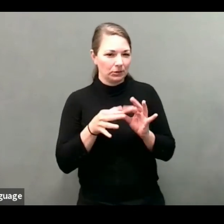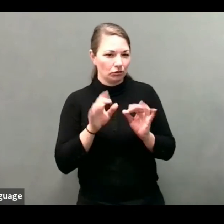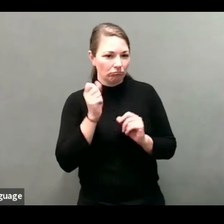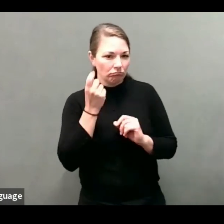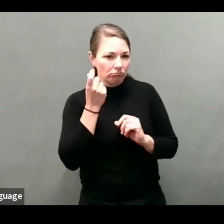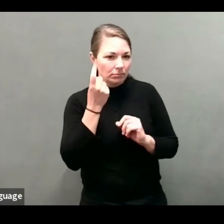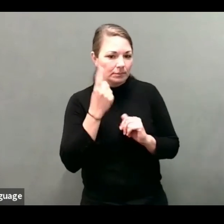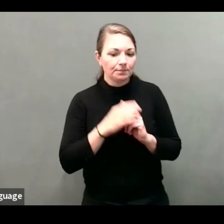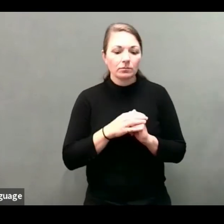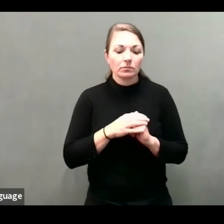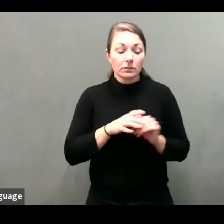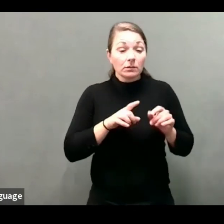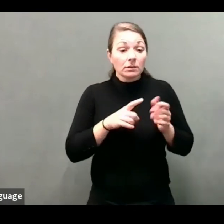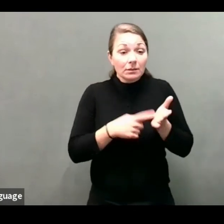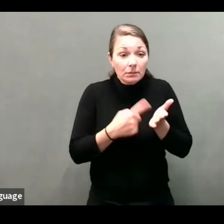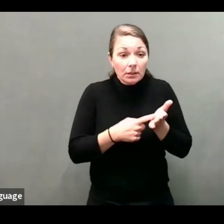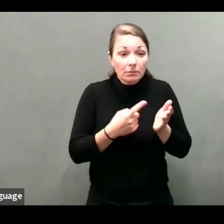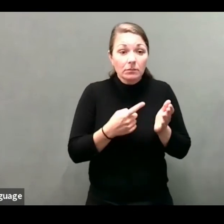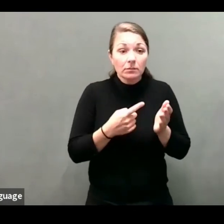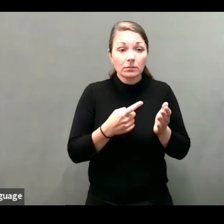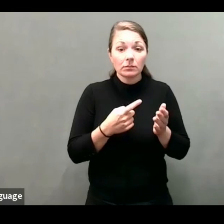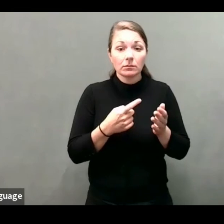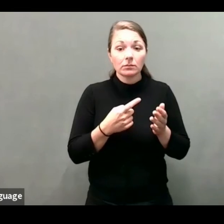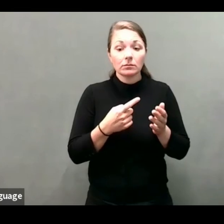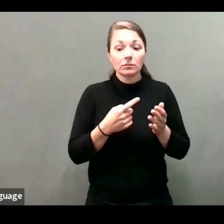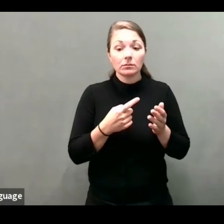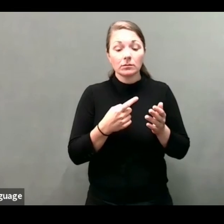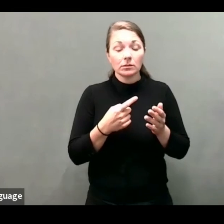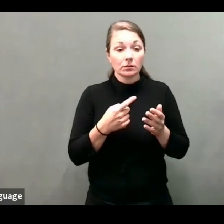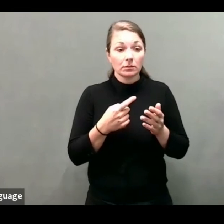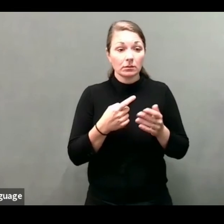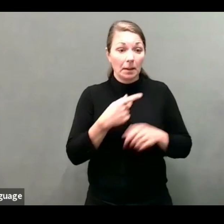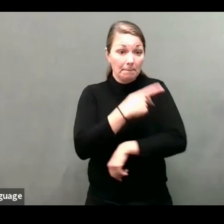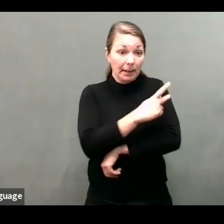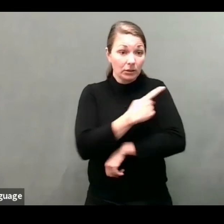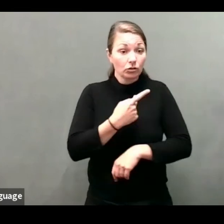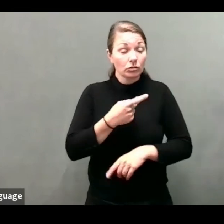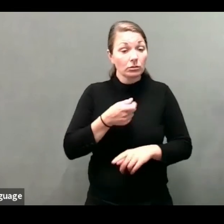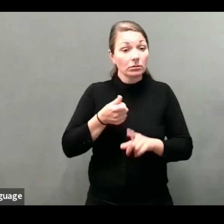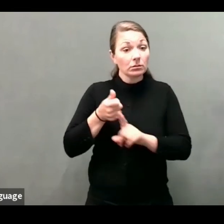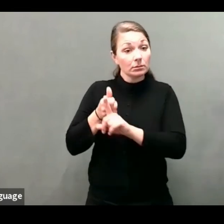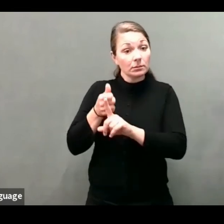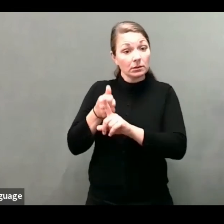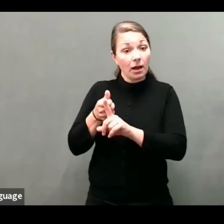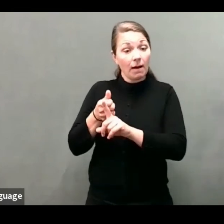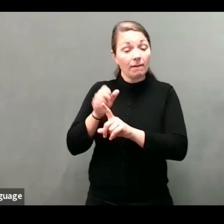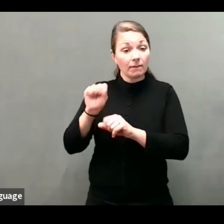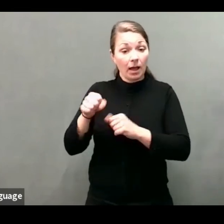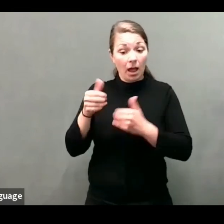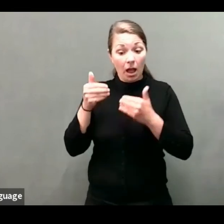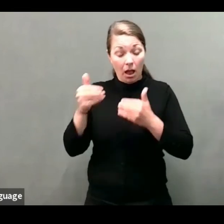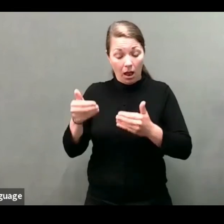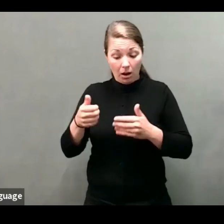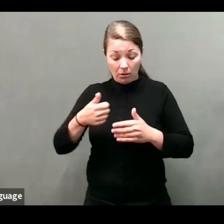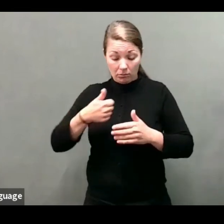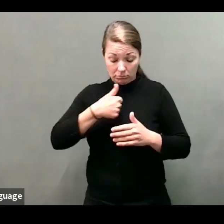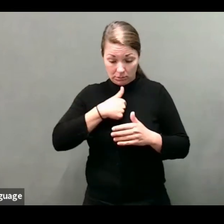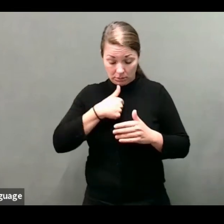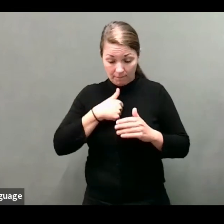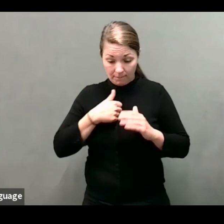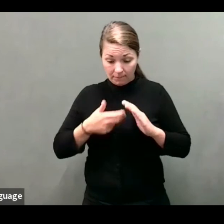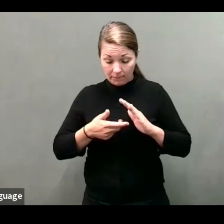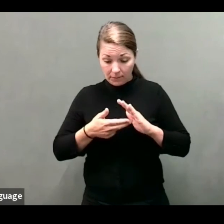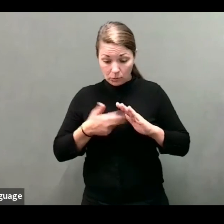also sometimes an option for patients to collect their own swabs if they don't feel comfortable with the SANE collecting it.